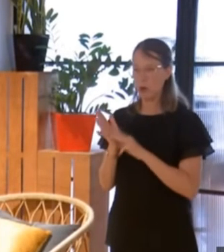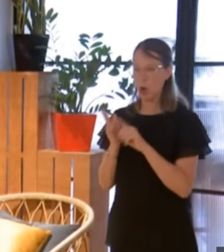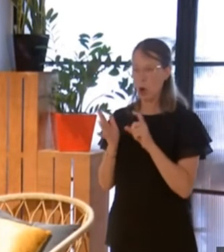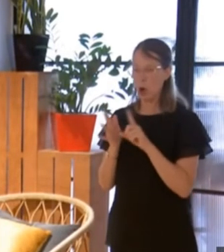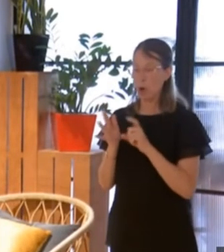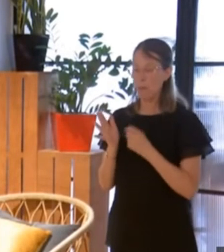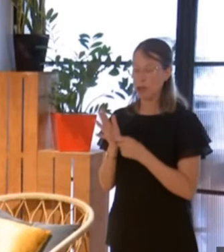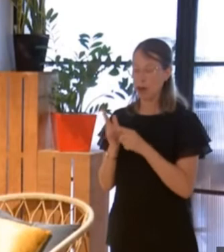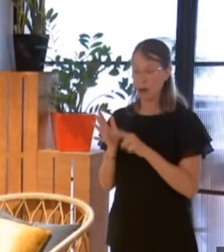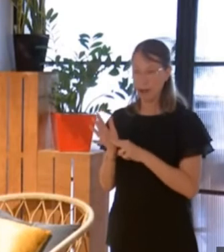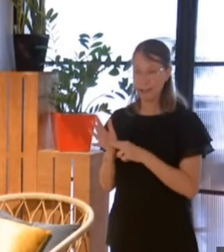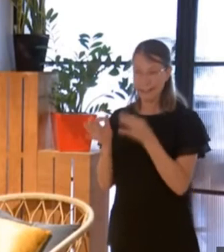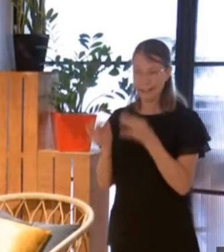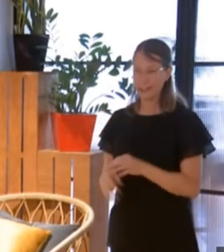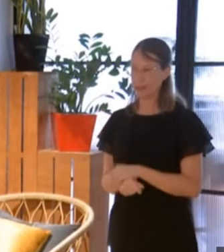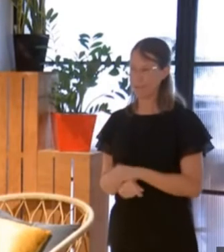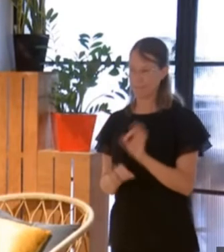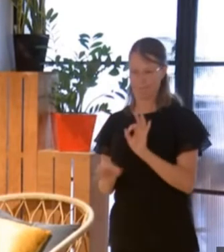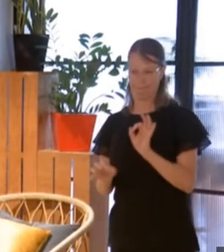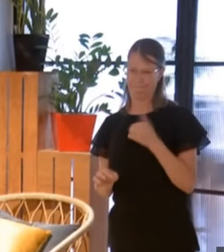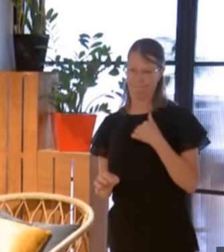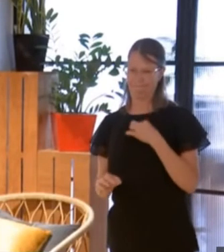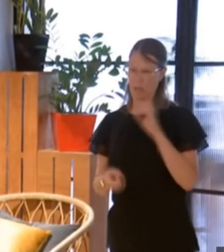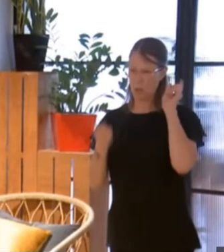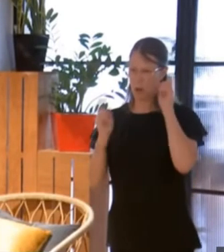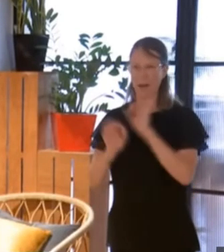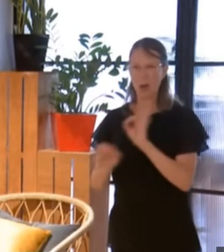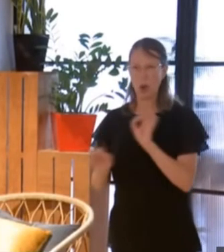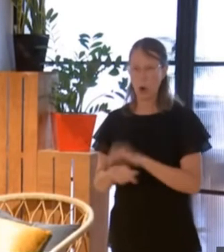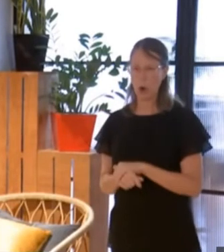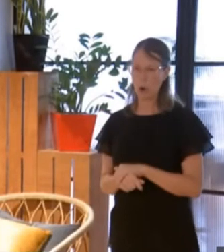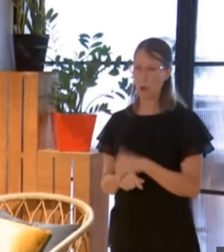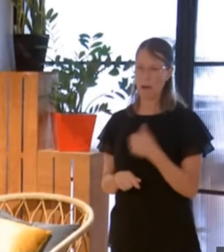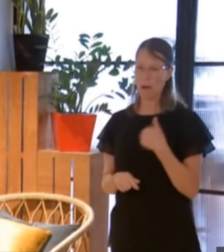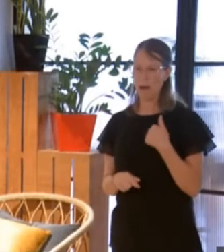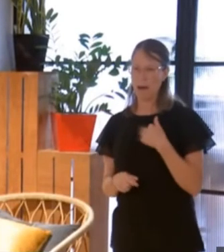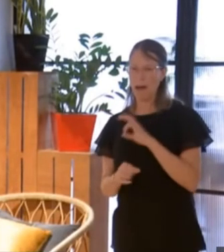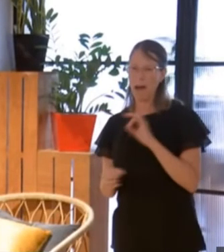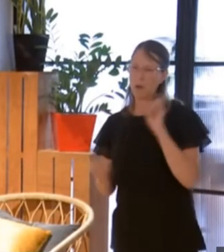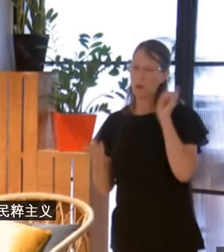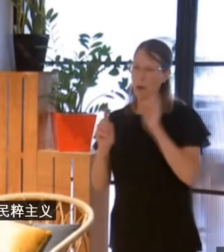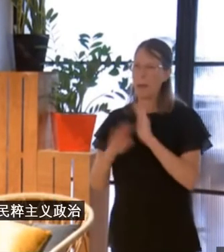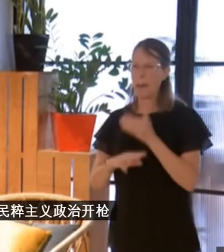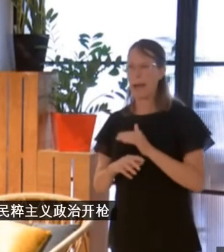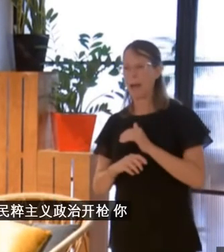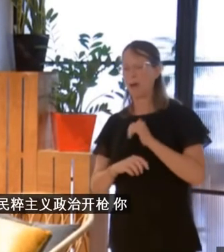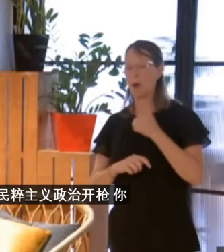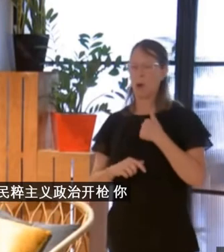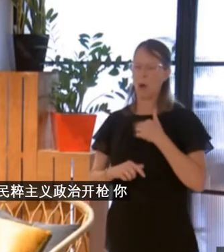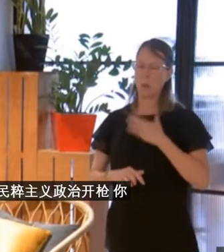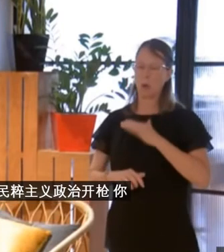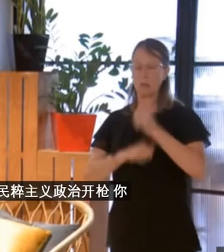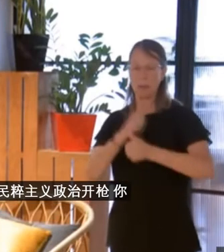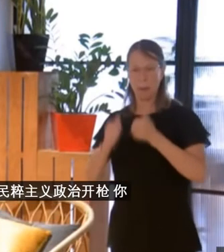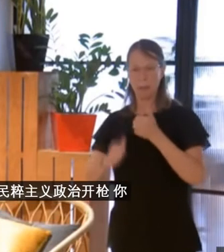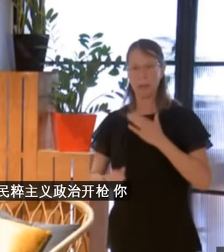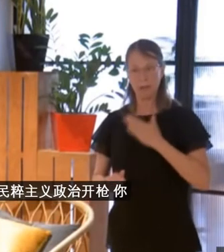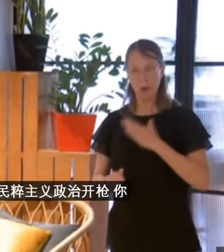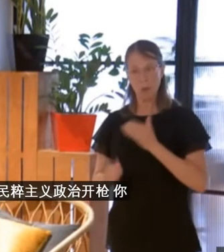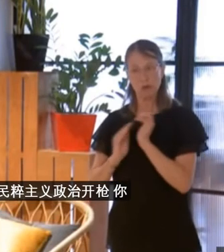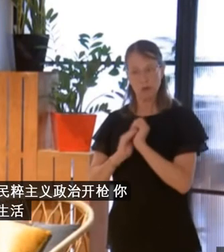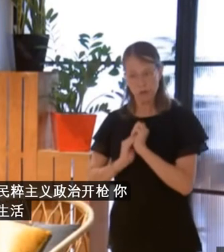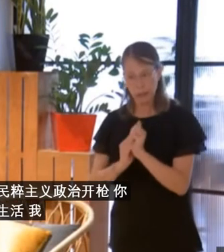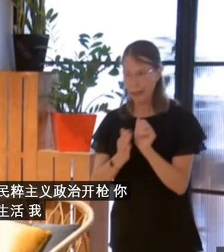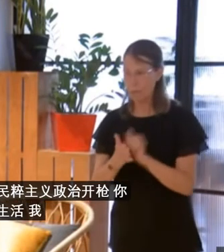right. You don't shoot for populist politics in the middle of a pandemic. And our job, and you get elected to public life,